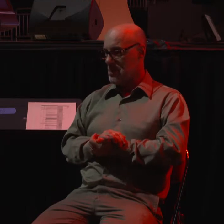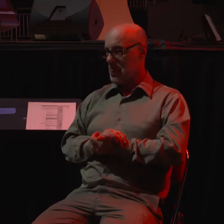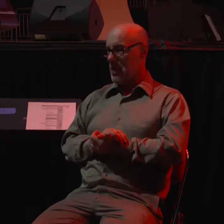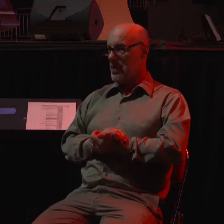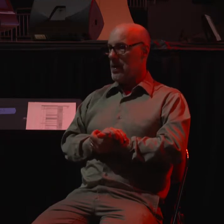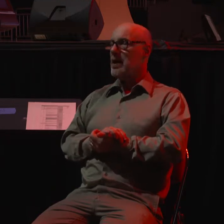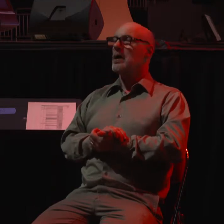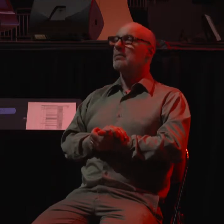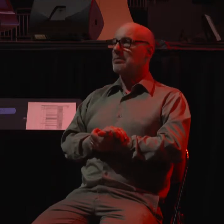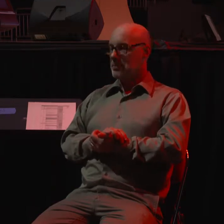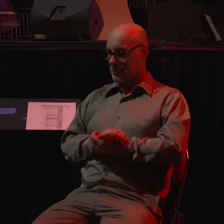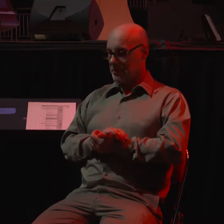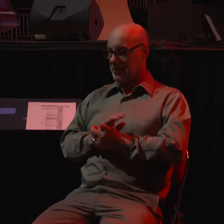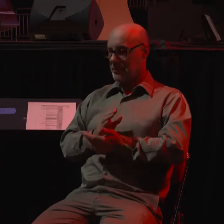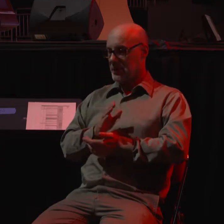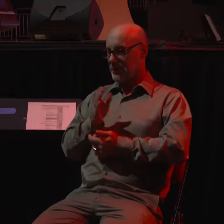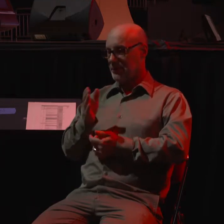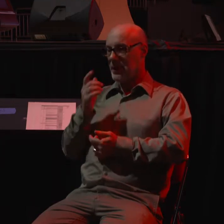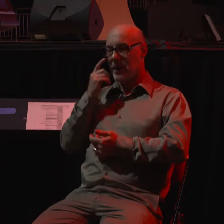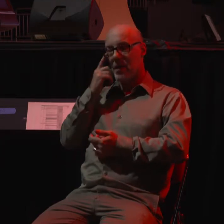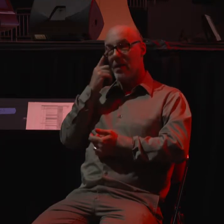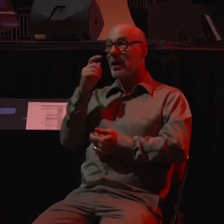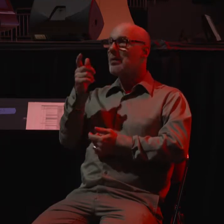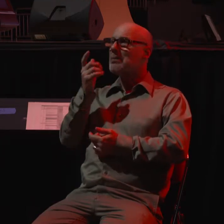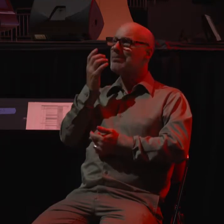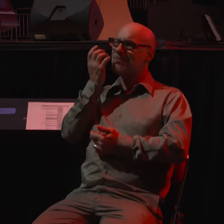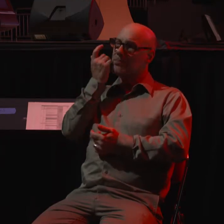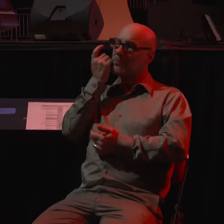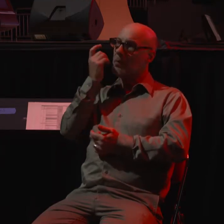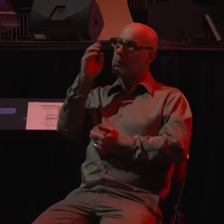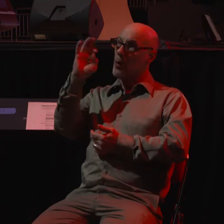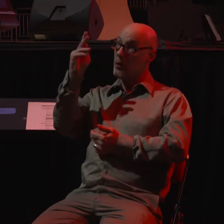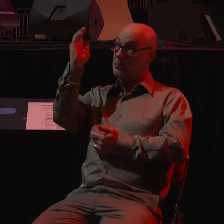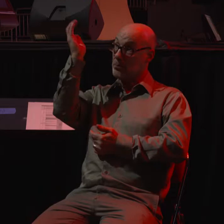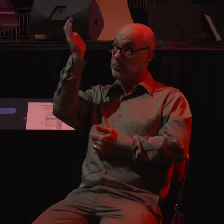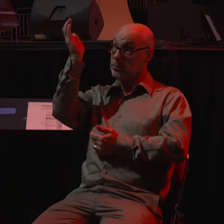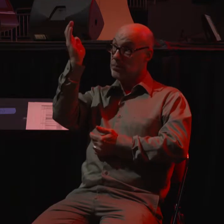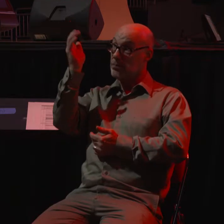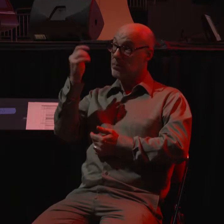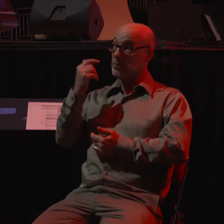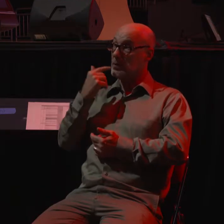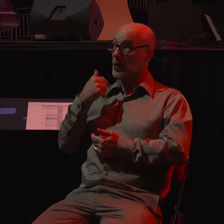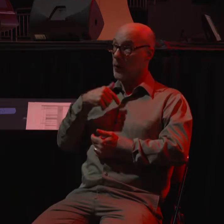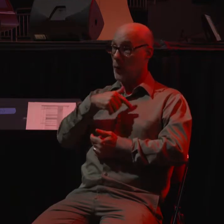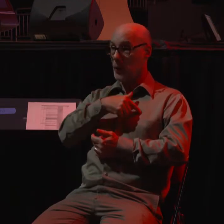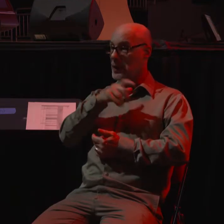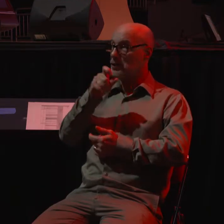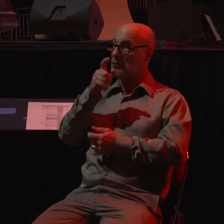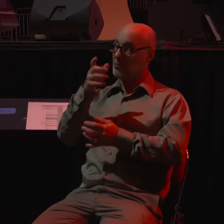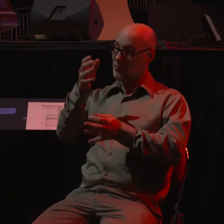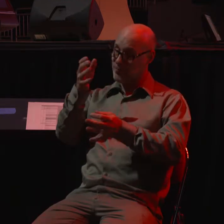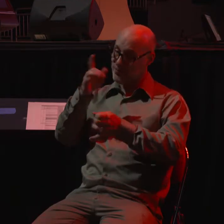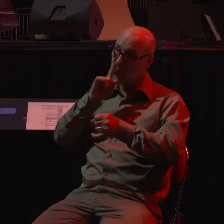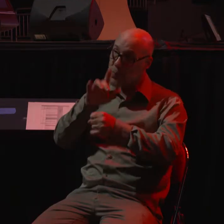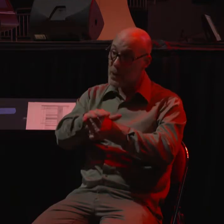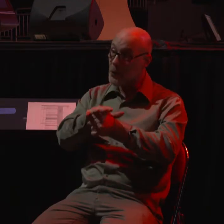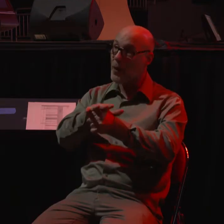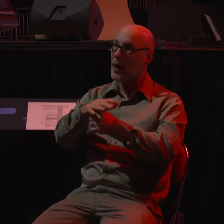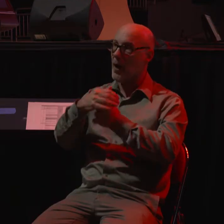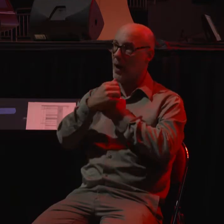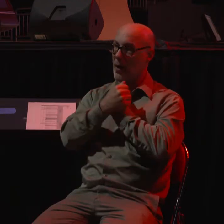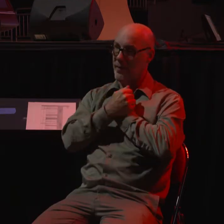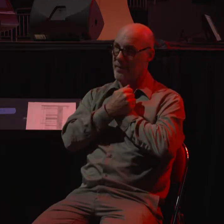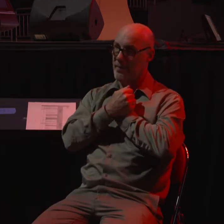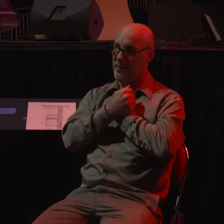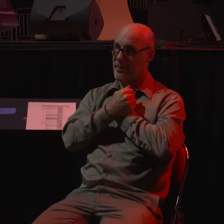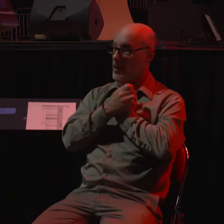Mark, earlier today, he told us that we should be focused and committed to love. When I think about Dr. King,